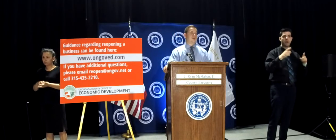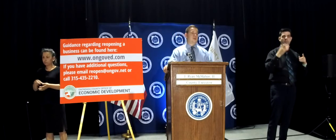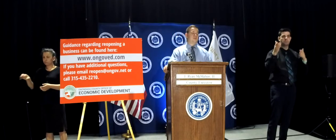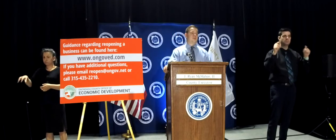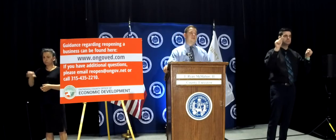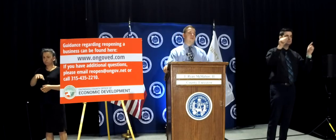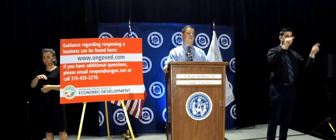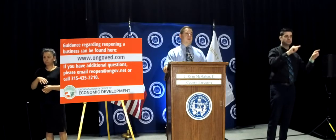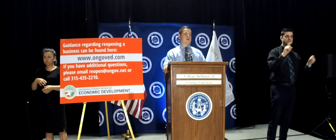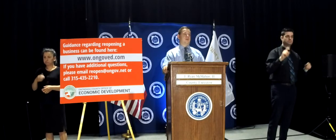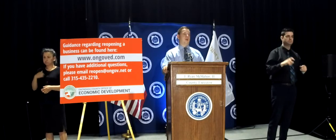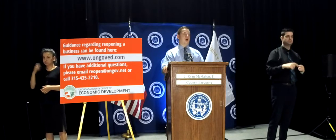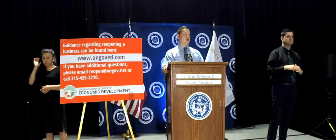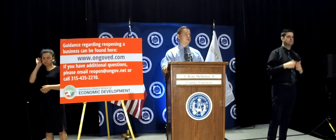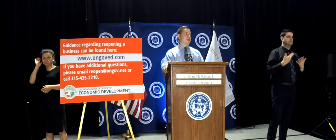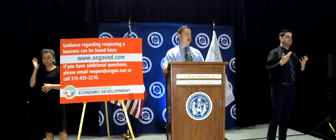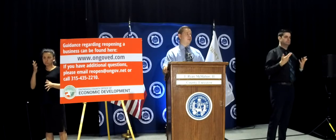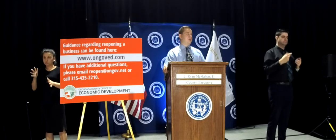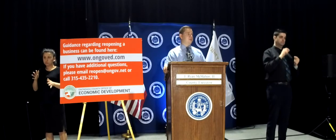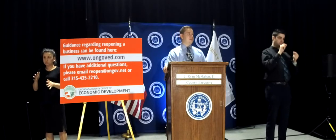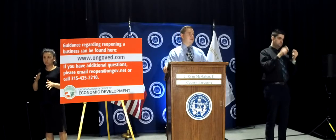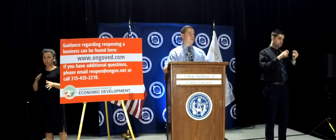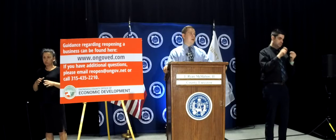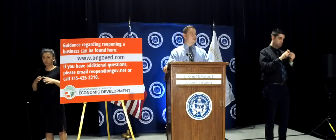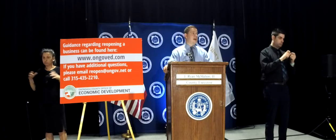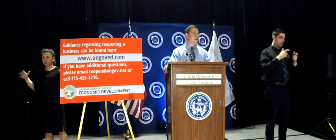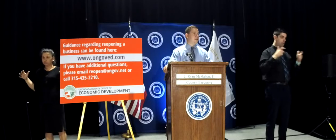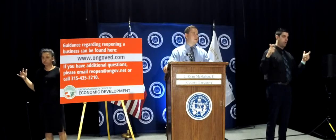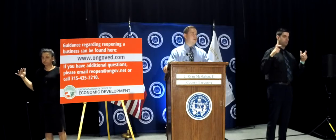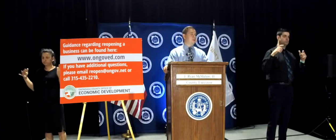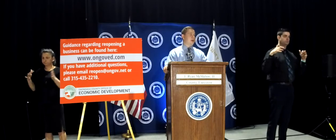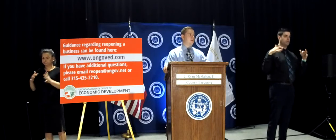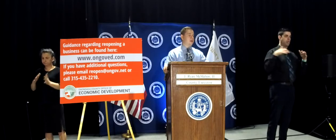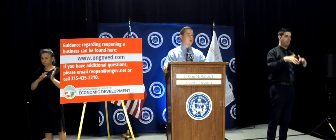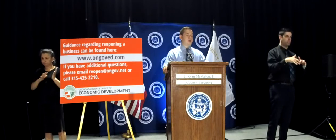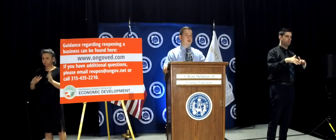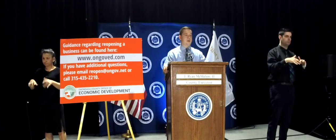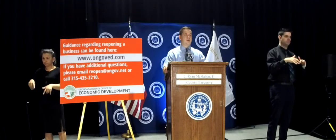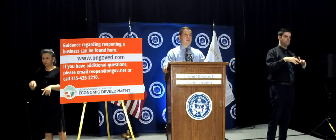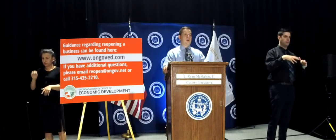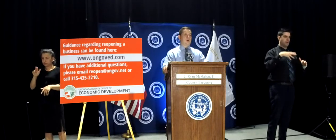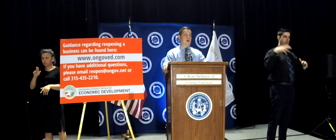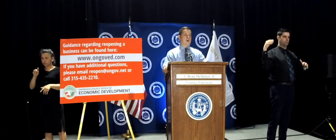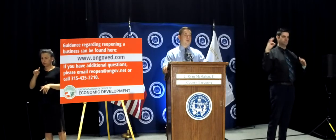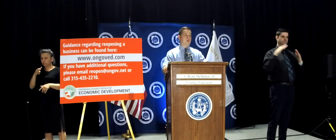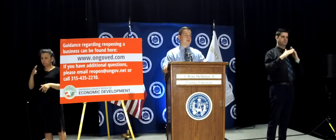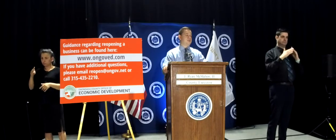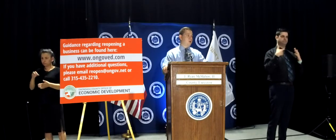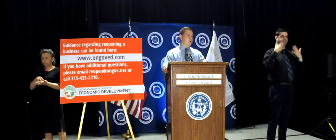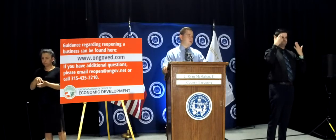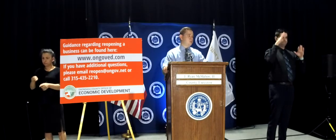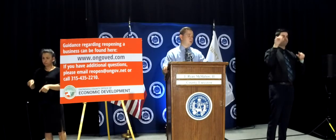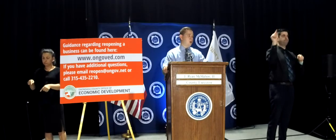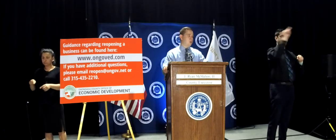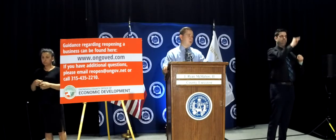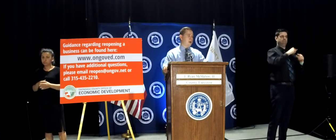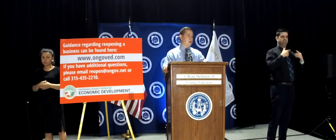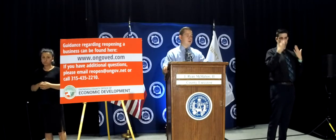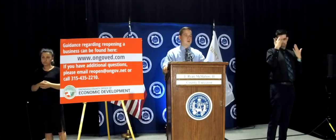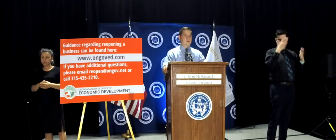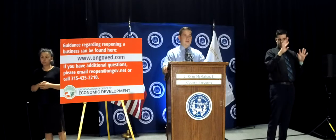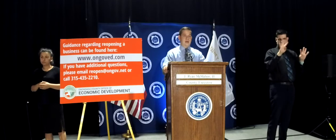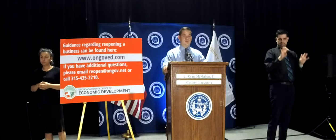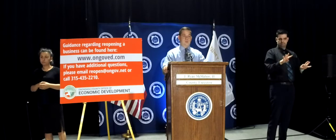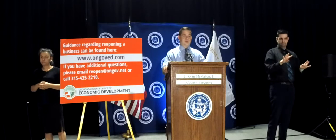of specific large gatherings outside of the downtown area. Through experience, we know